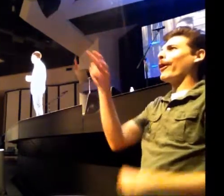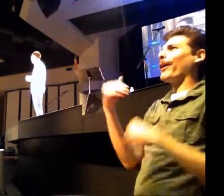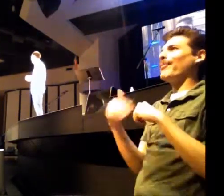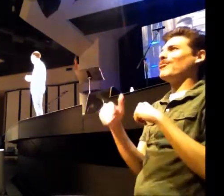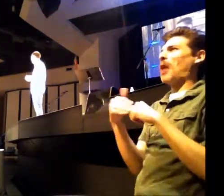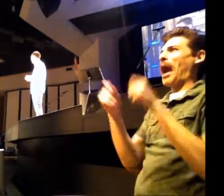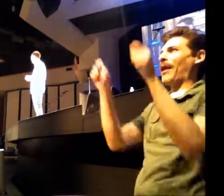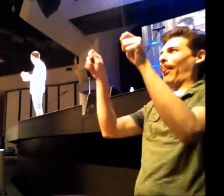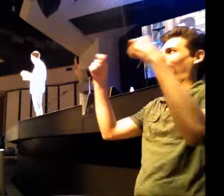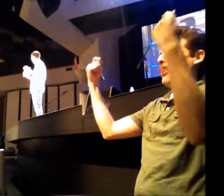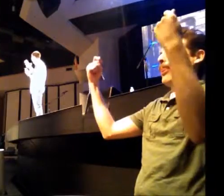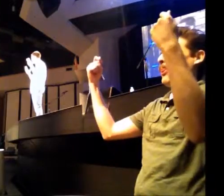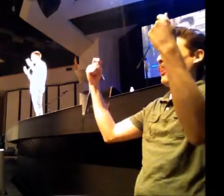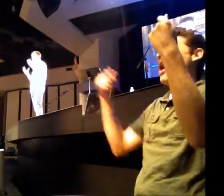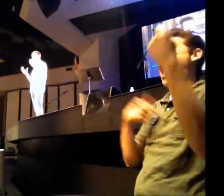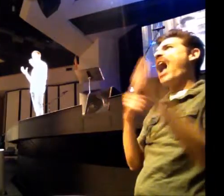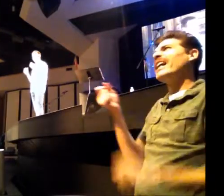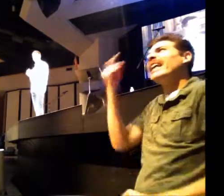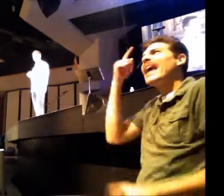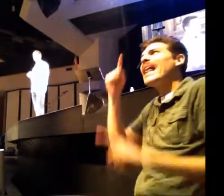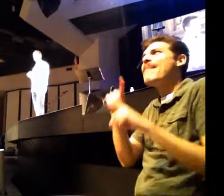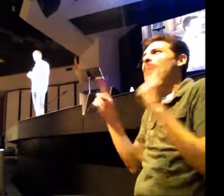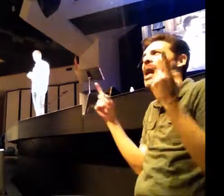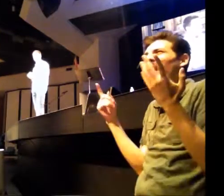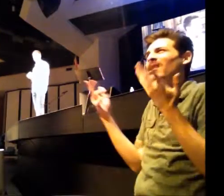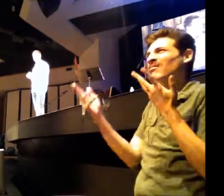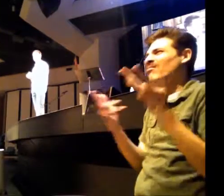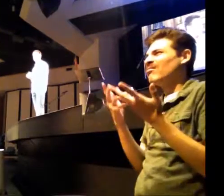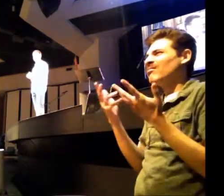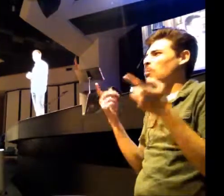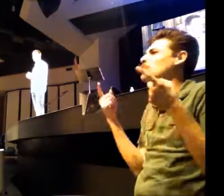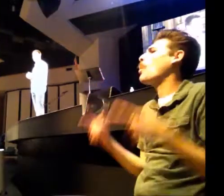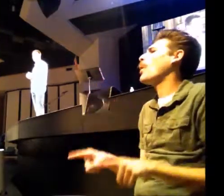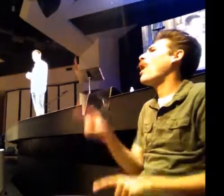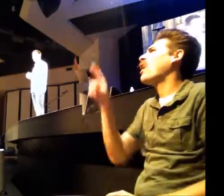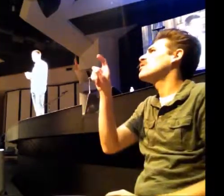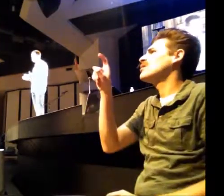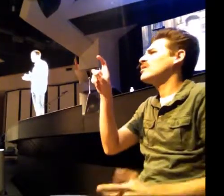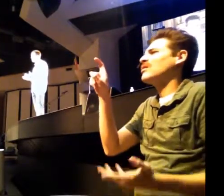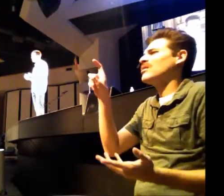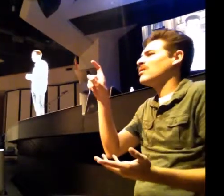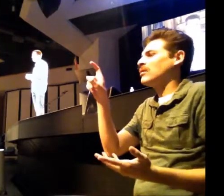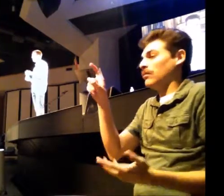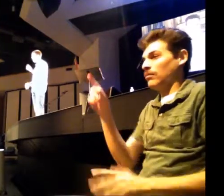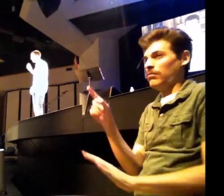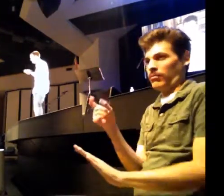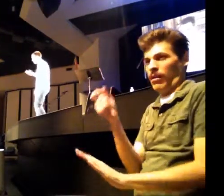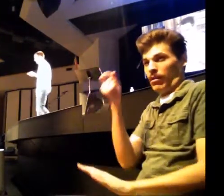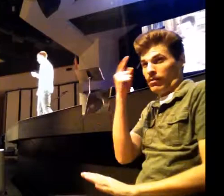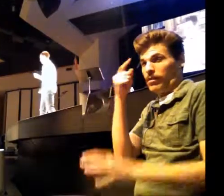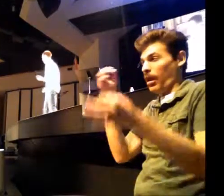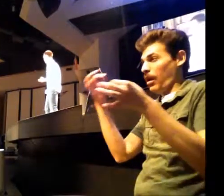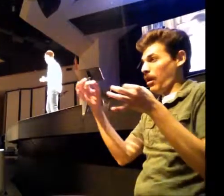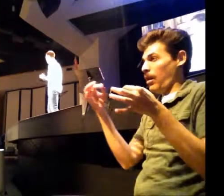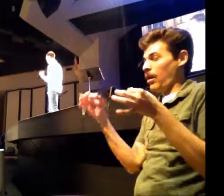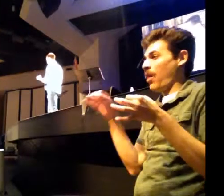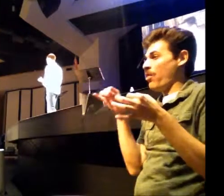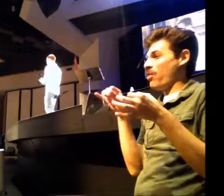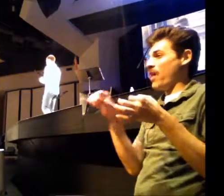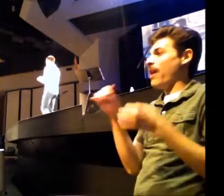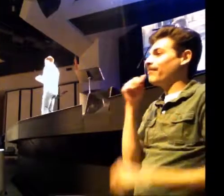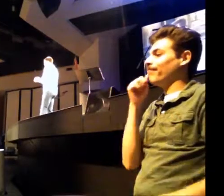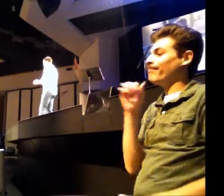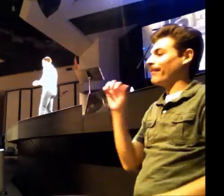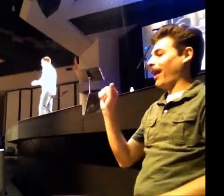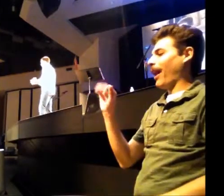bread of affliction? I mean, I get it, this is a hard moment, but what's going on? Well, you have to understand that the word that's translated there for